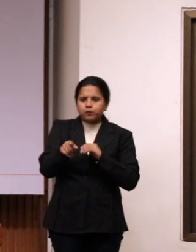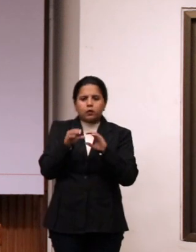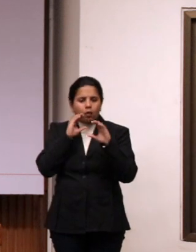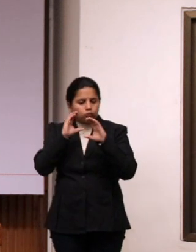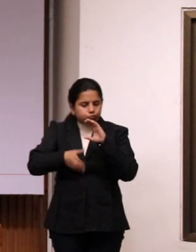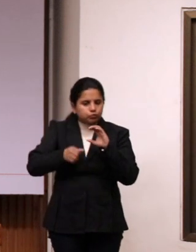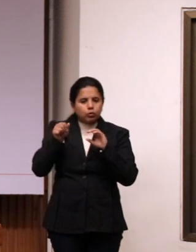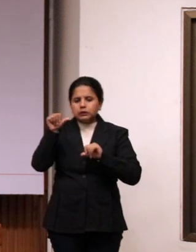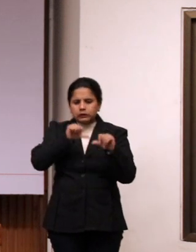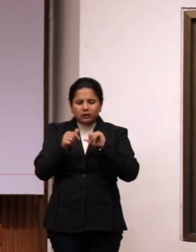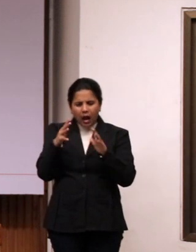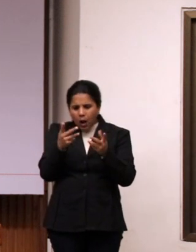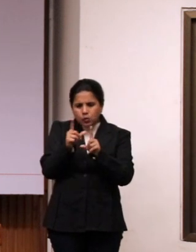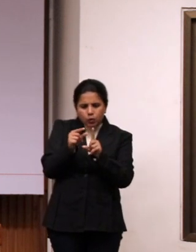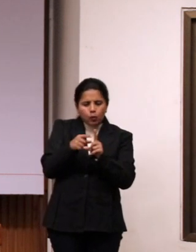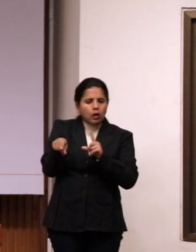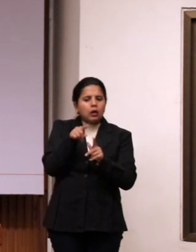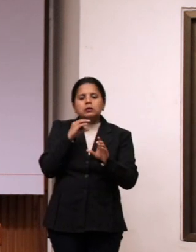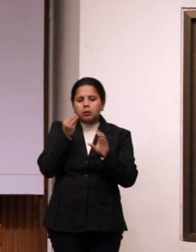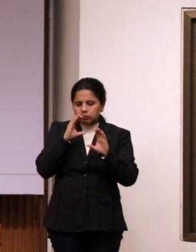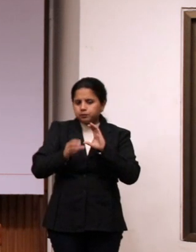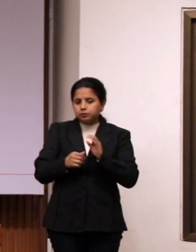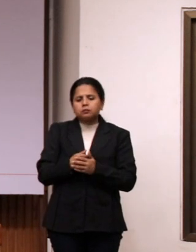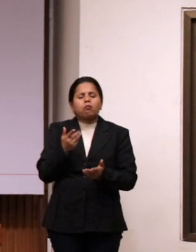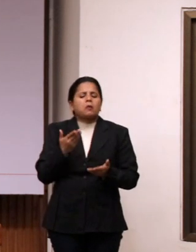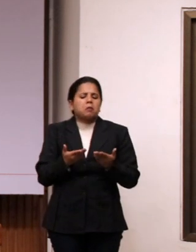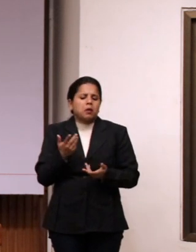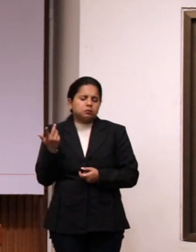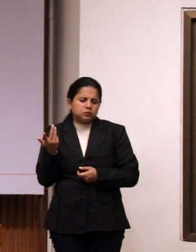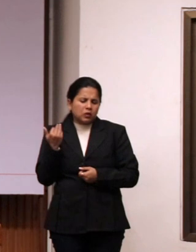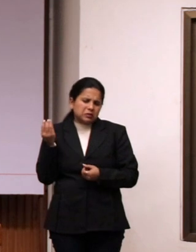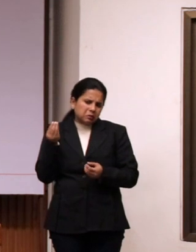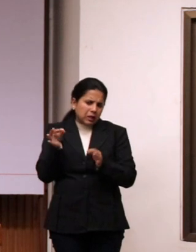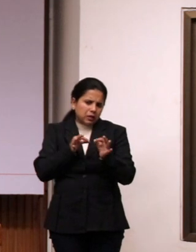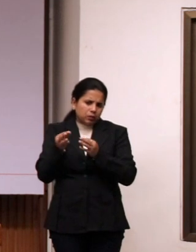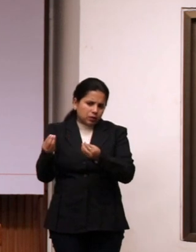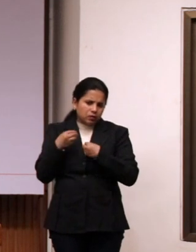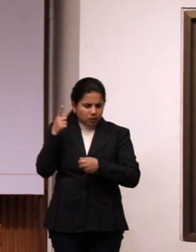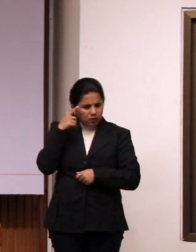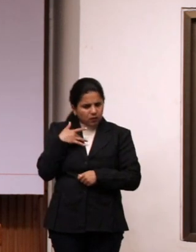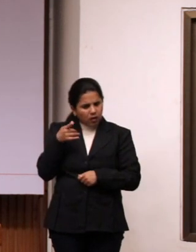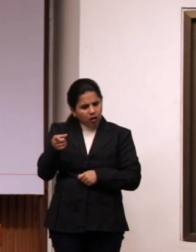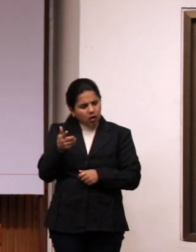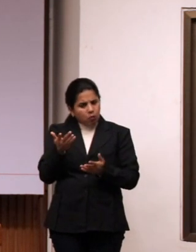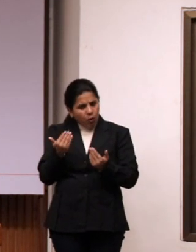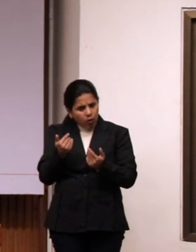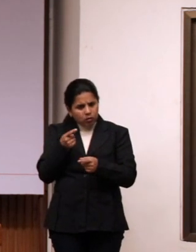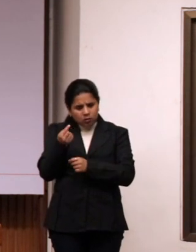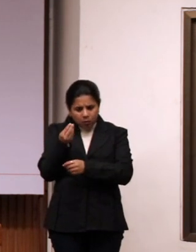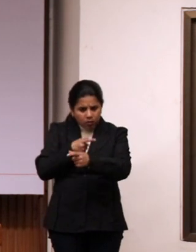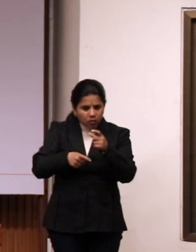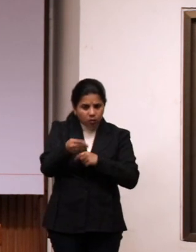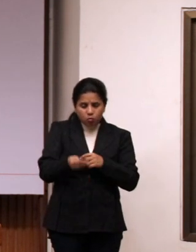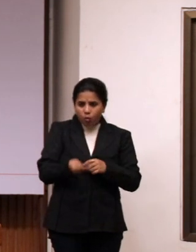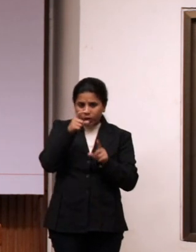between the scientists and all. So maybe you can throw some light, like do you think this compulsory afforestation actually doing more